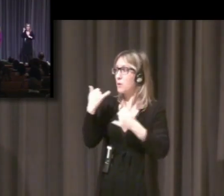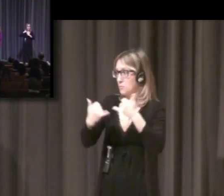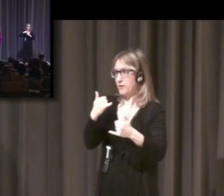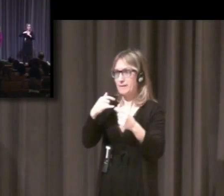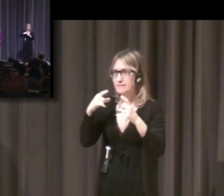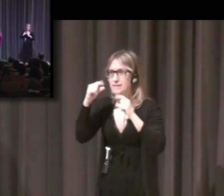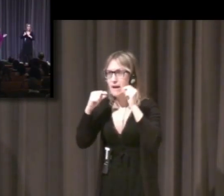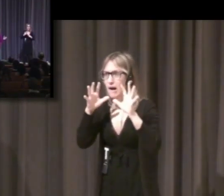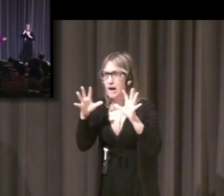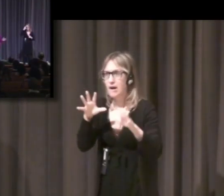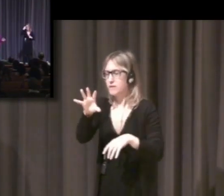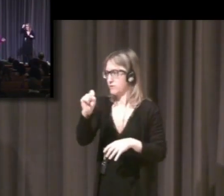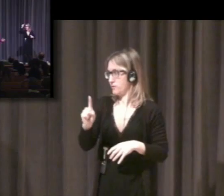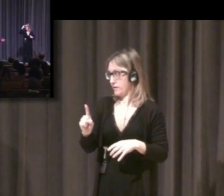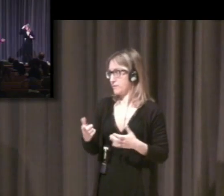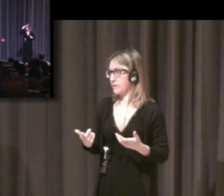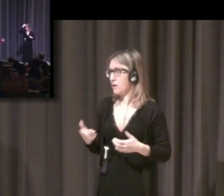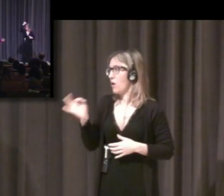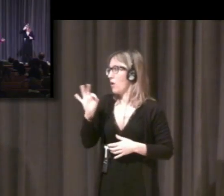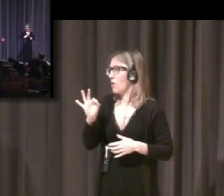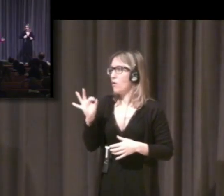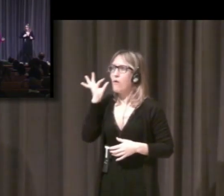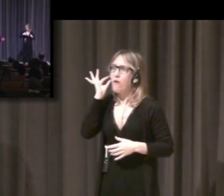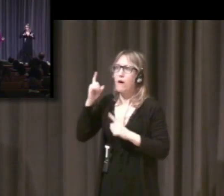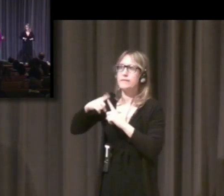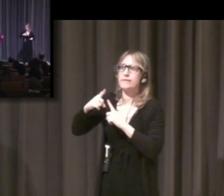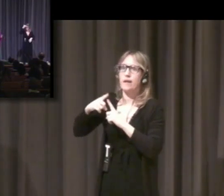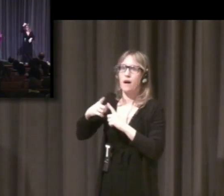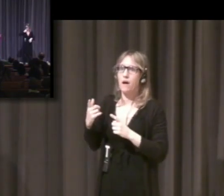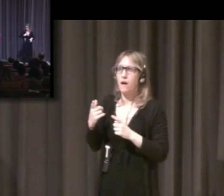anymore. You can't understand her at all.